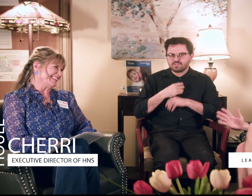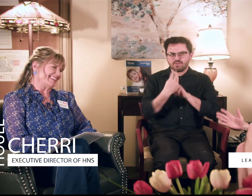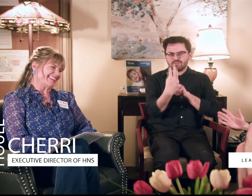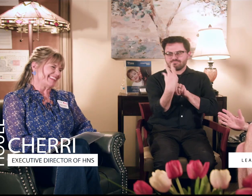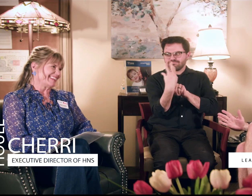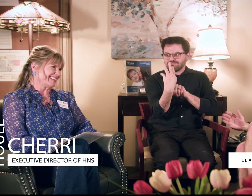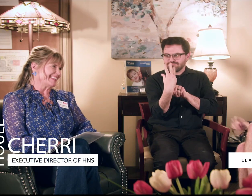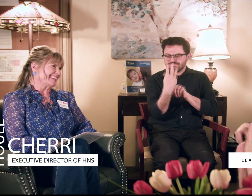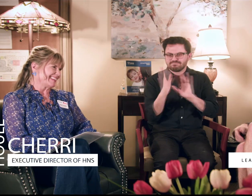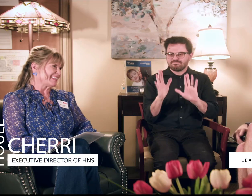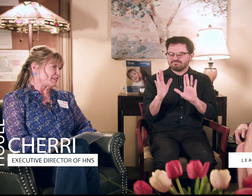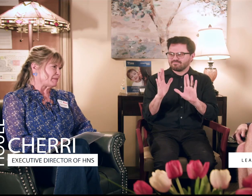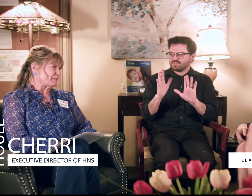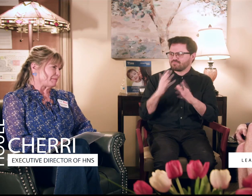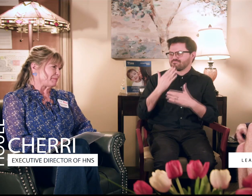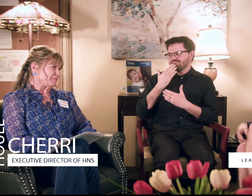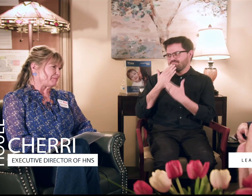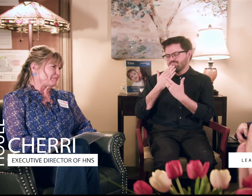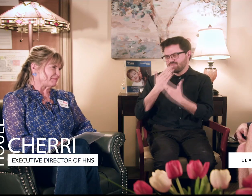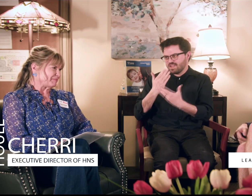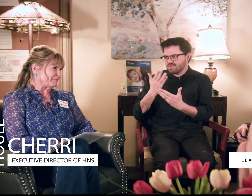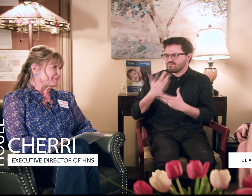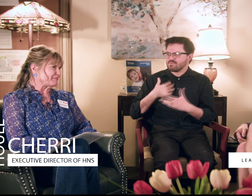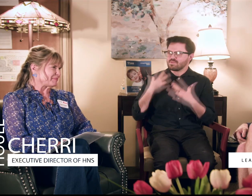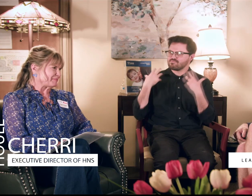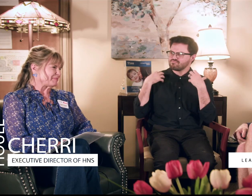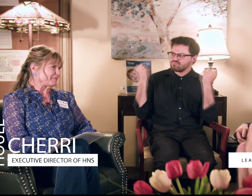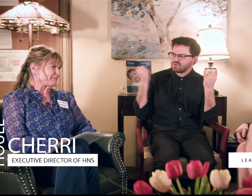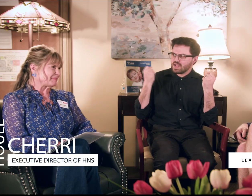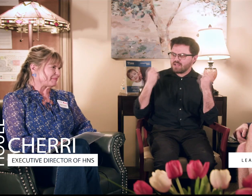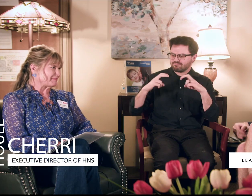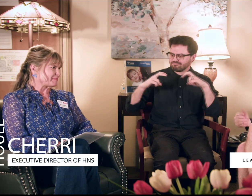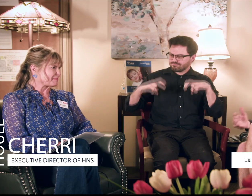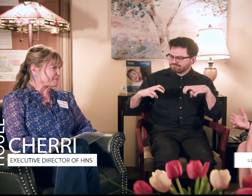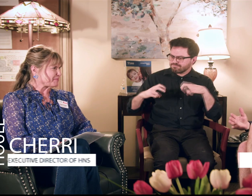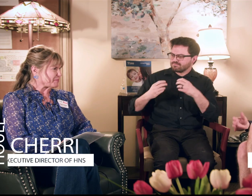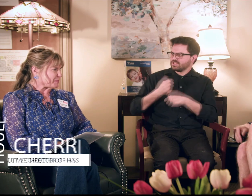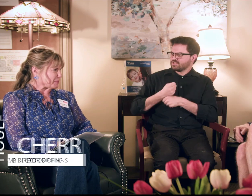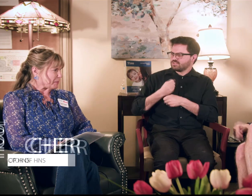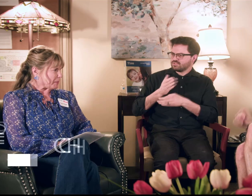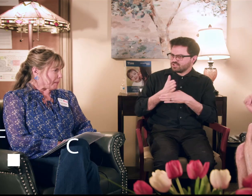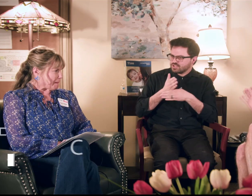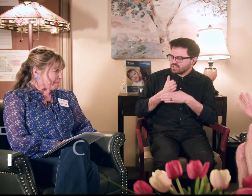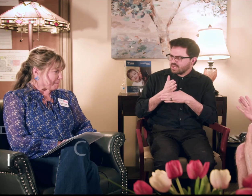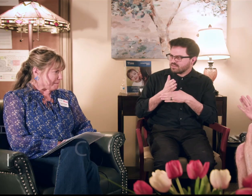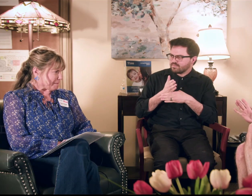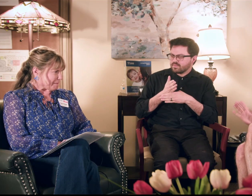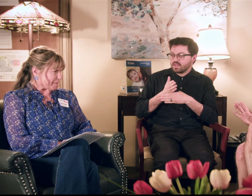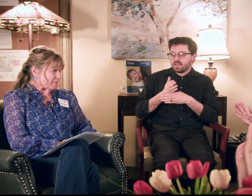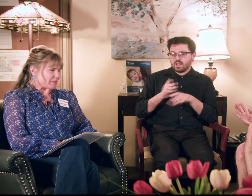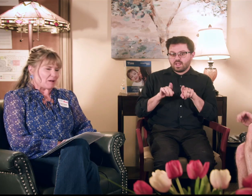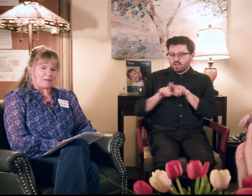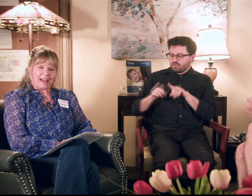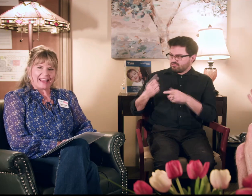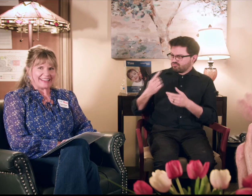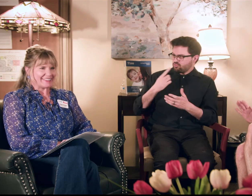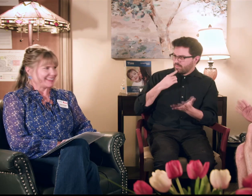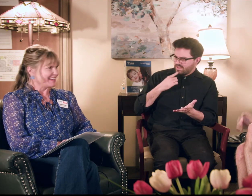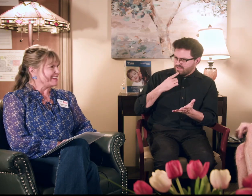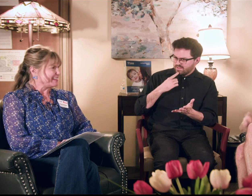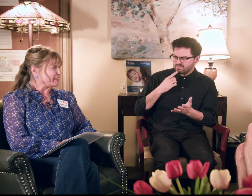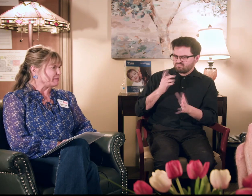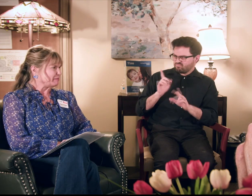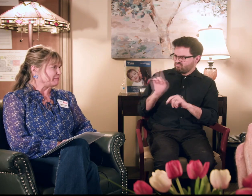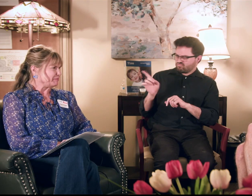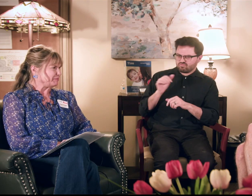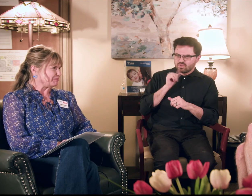So thank you very much for having the courage and sharing with us. I know you've also said we're not experts on poverty, and that's